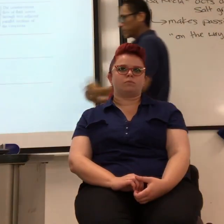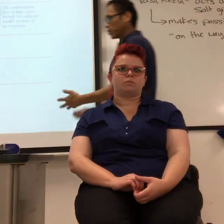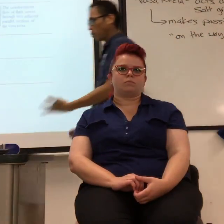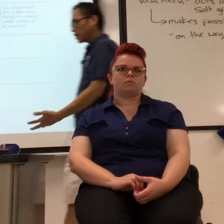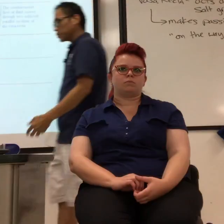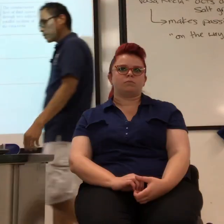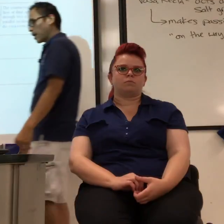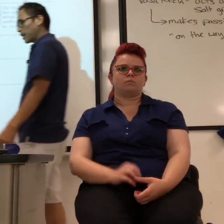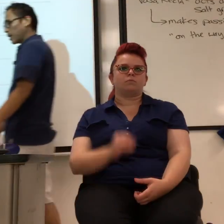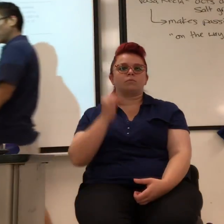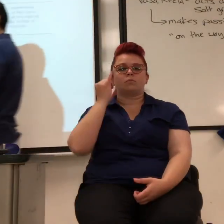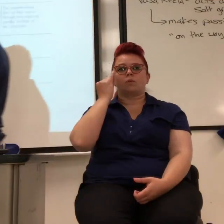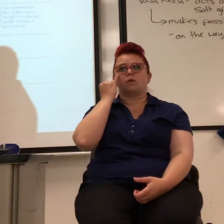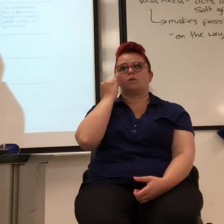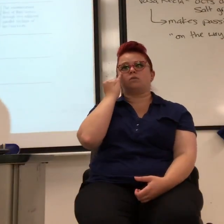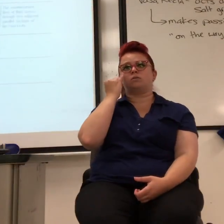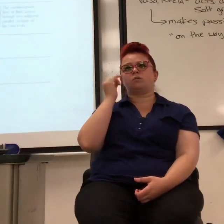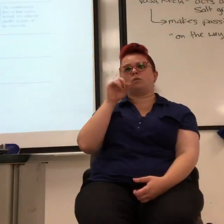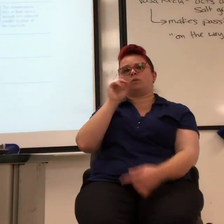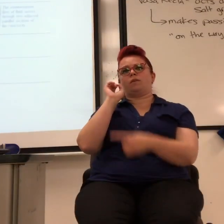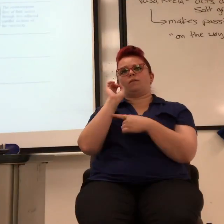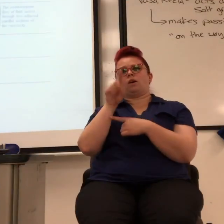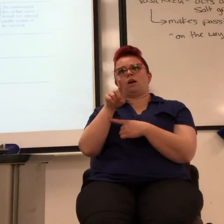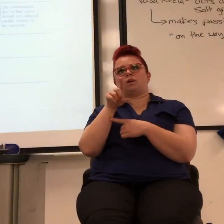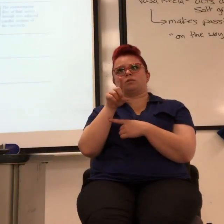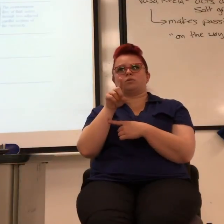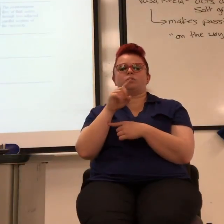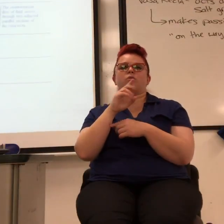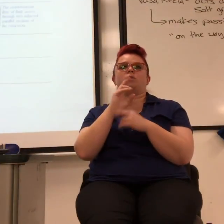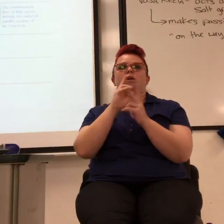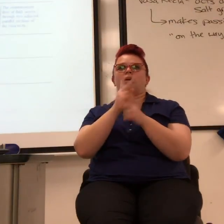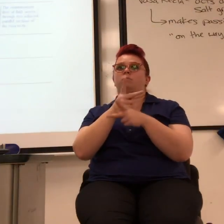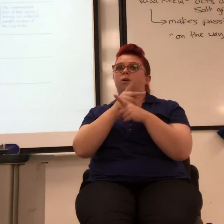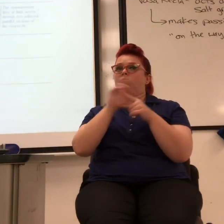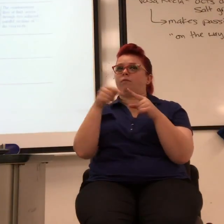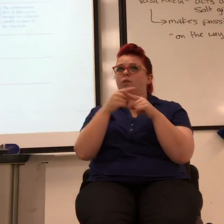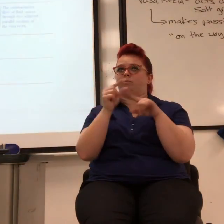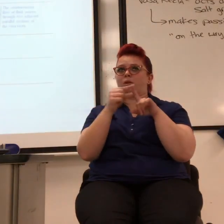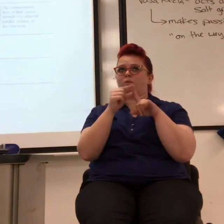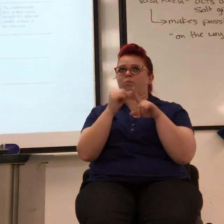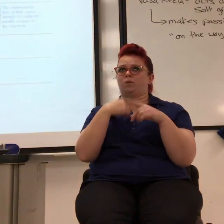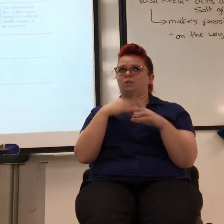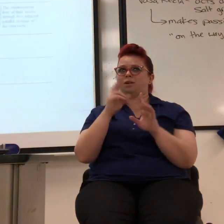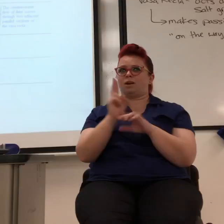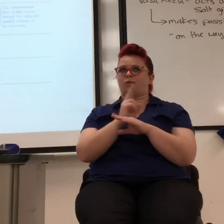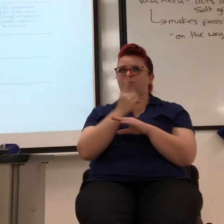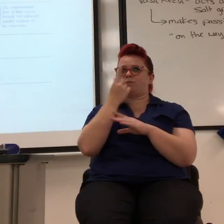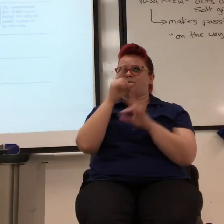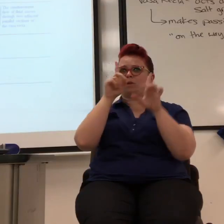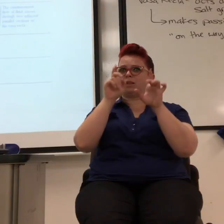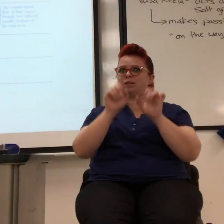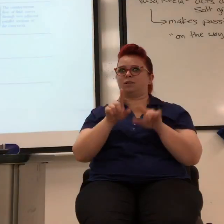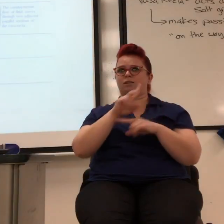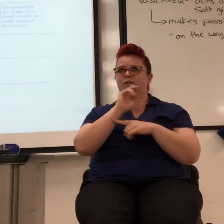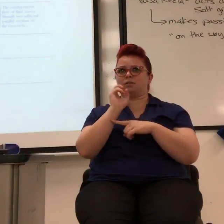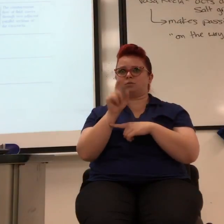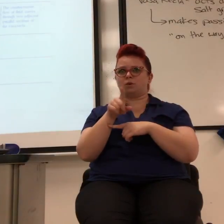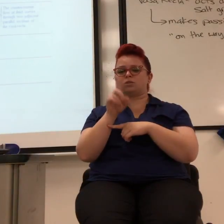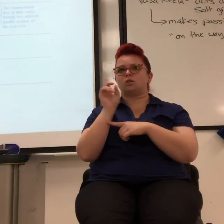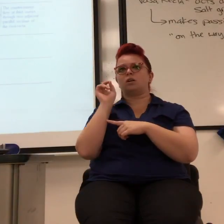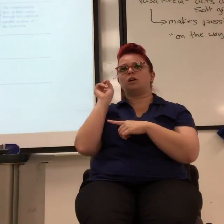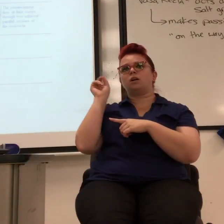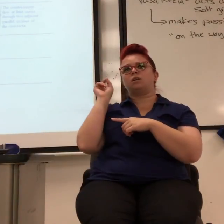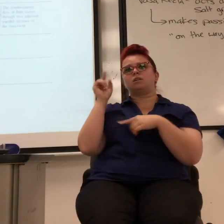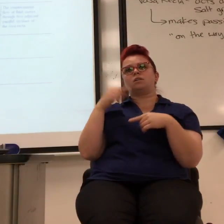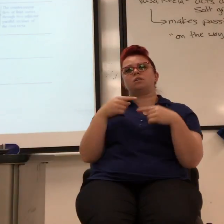So I've asked you a question like, be very careful about the words that I say on a test question. Does this